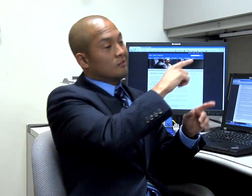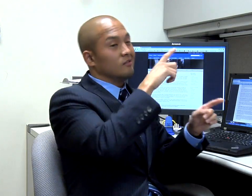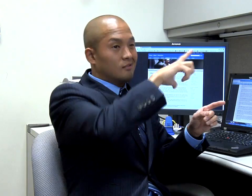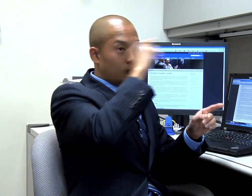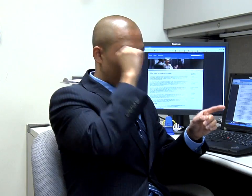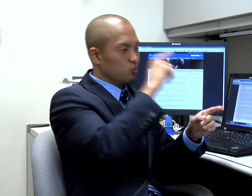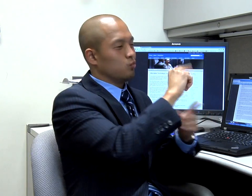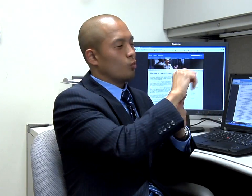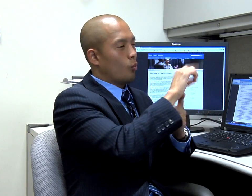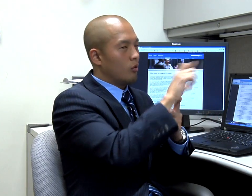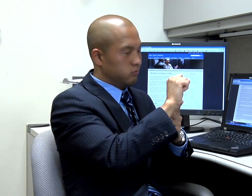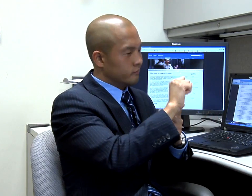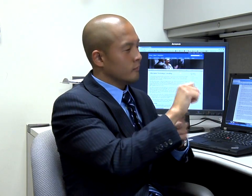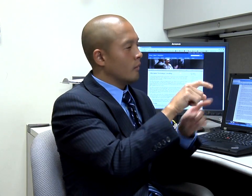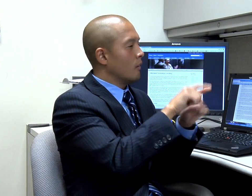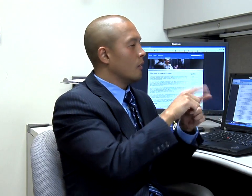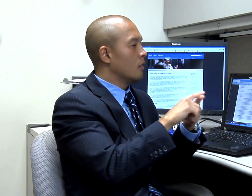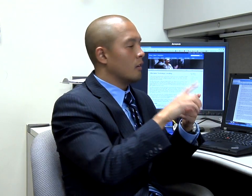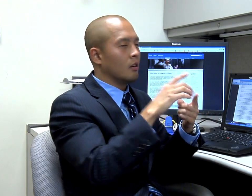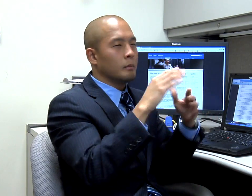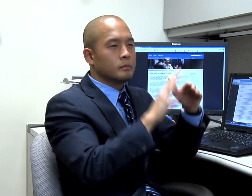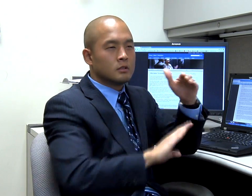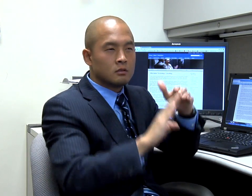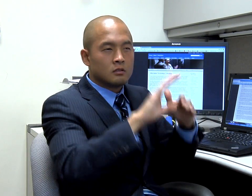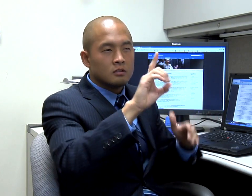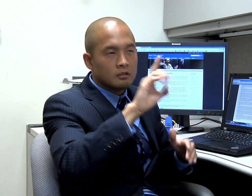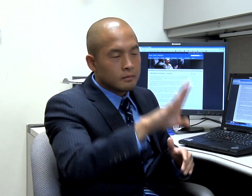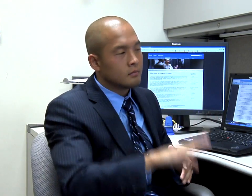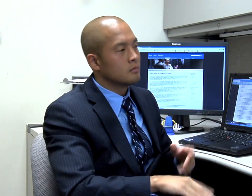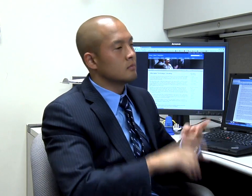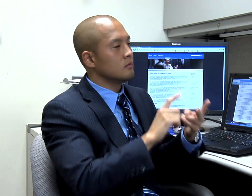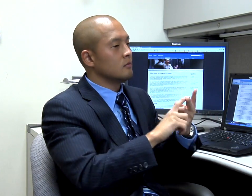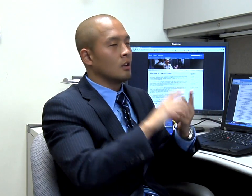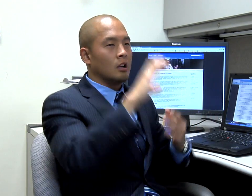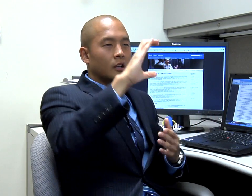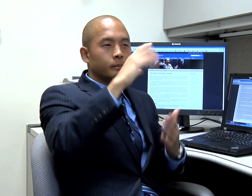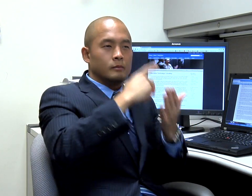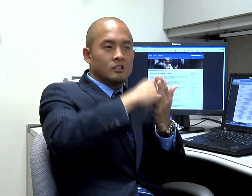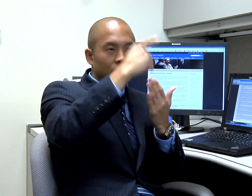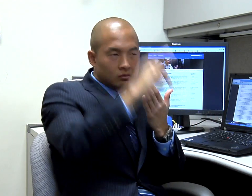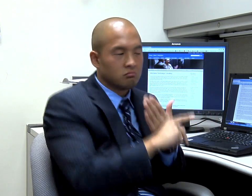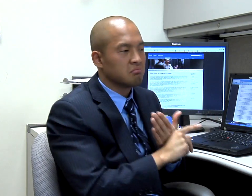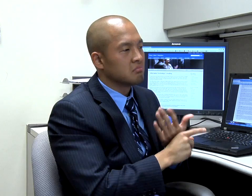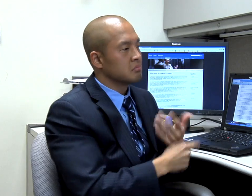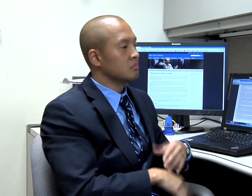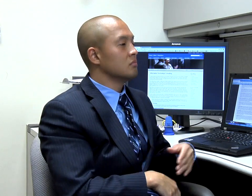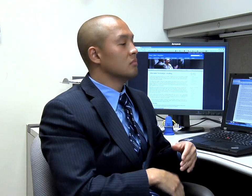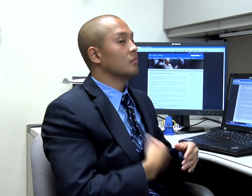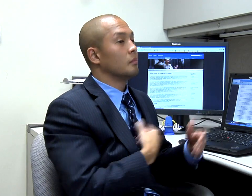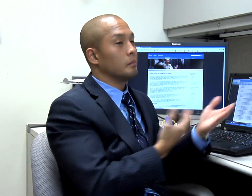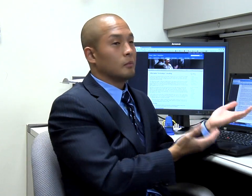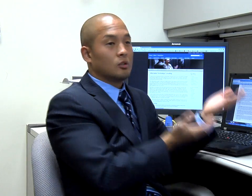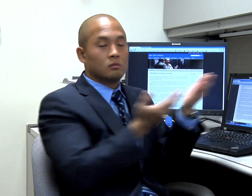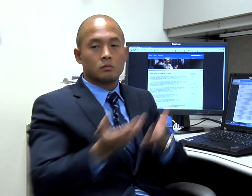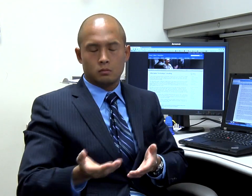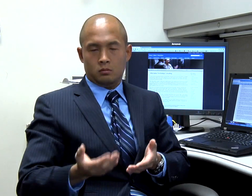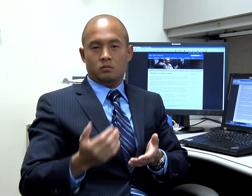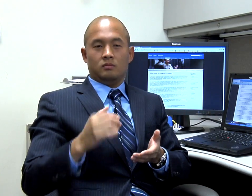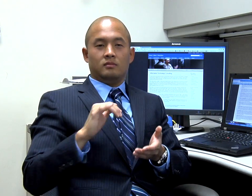I've definitely learned a lot of new tools coming over to Booz Allen Hamilton. Learning about C